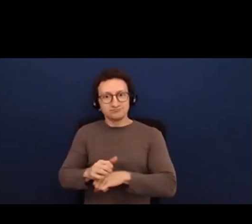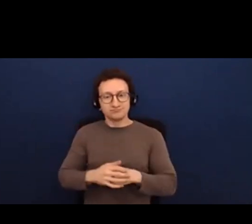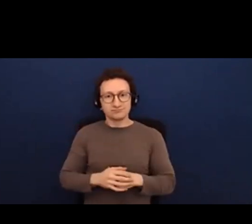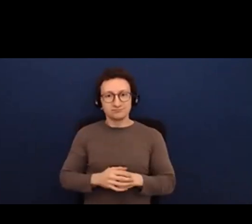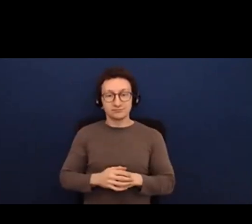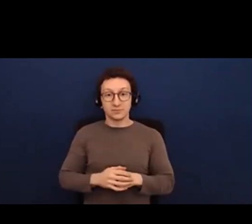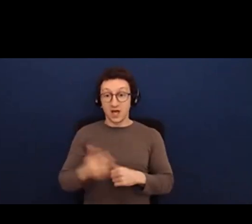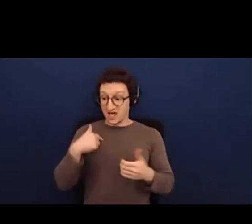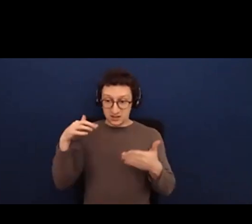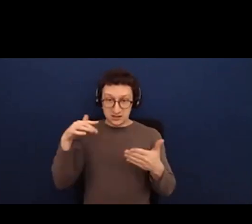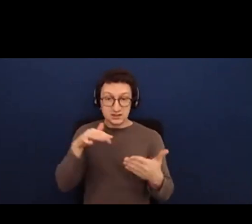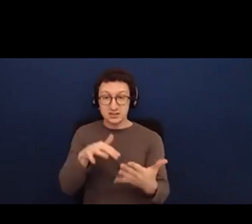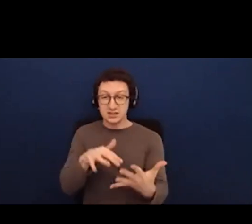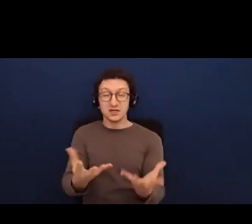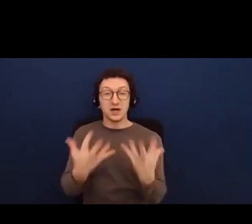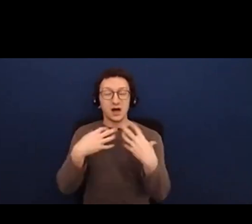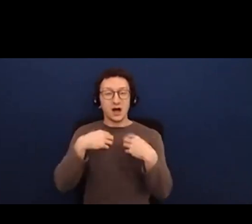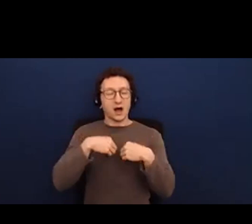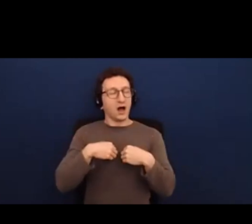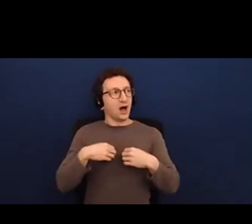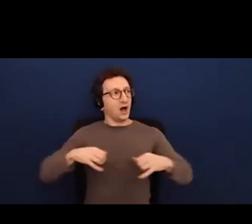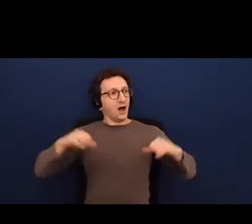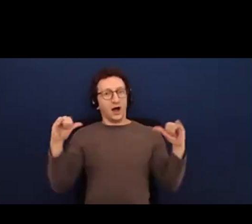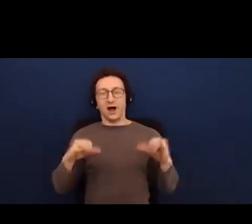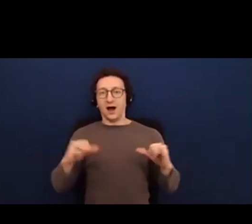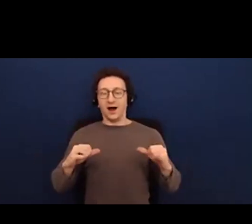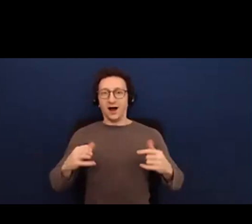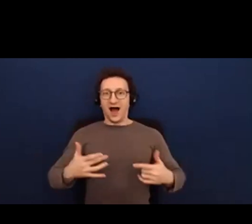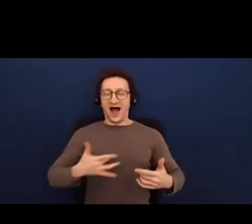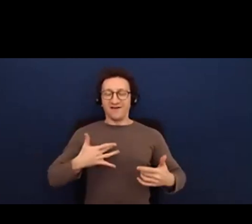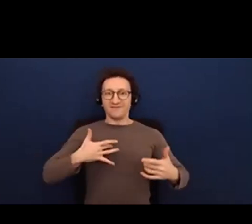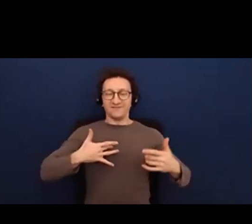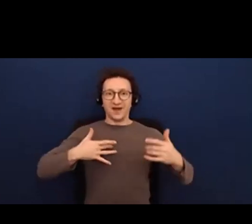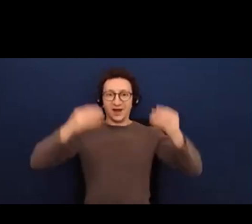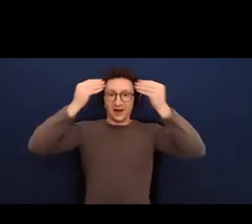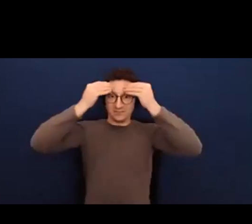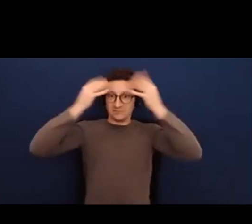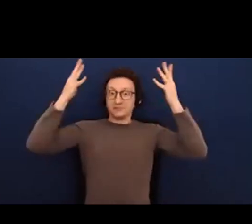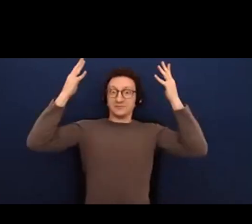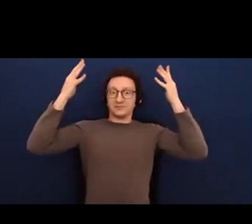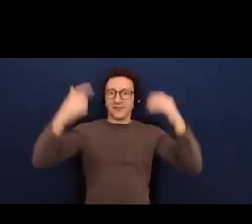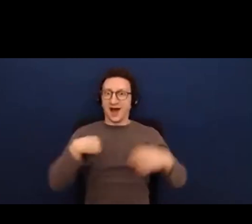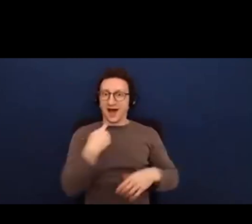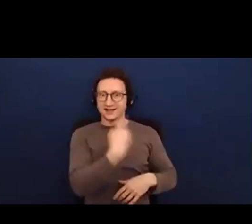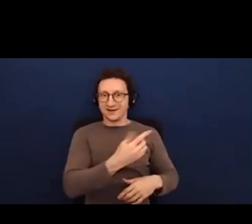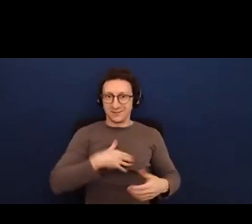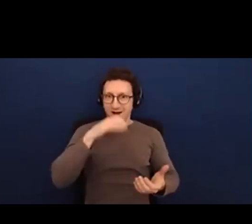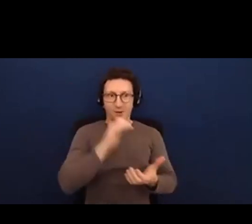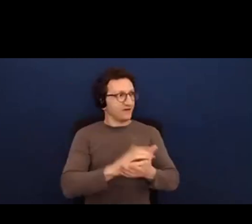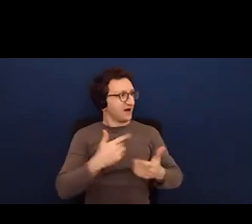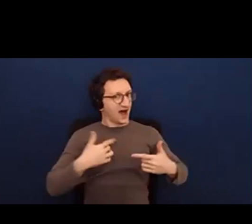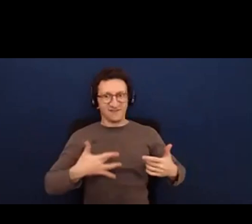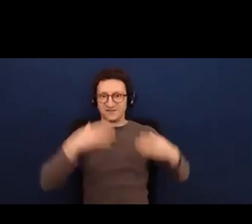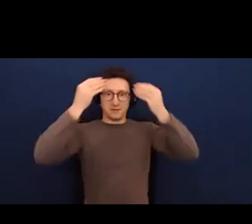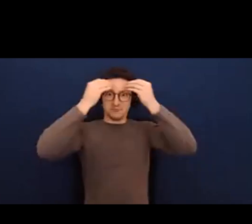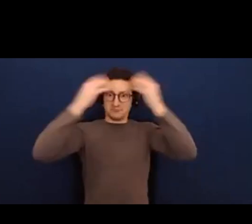study and I say to my wife, I'm epiphing, as in epiphany, because I